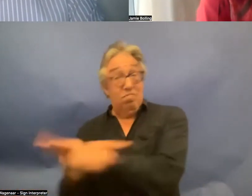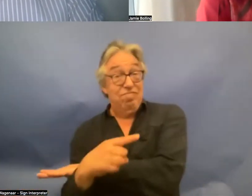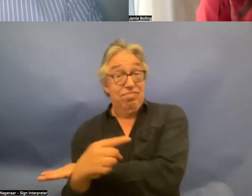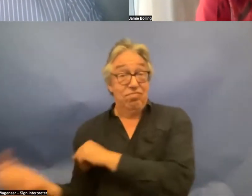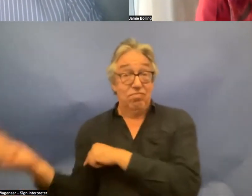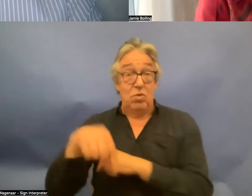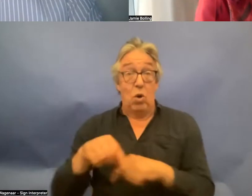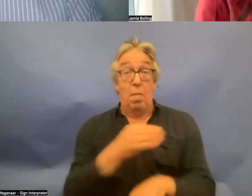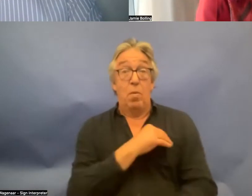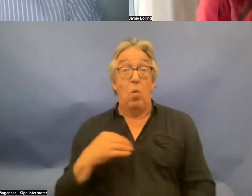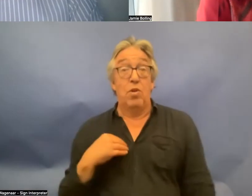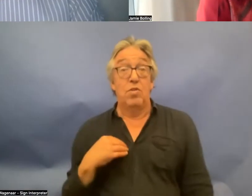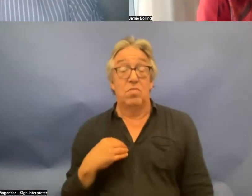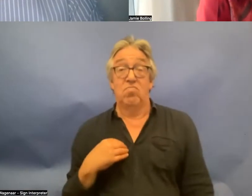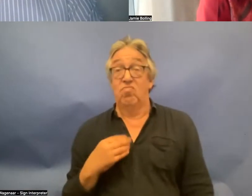only